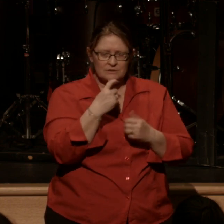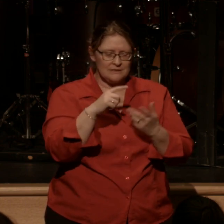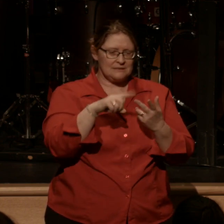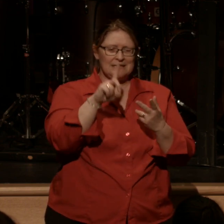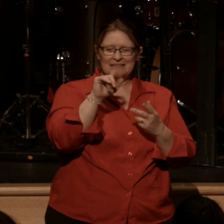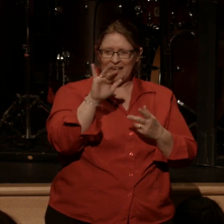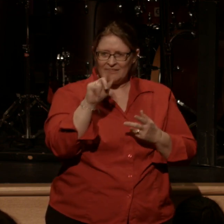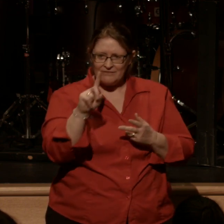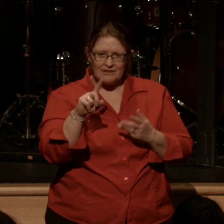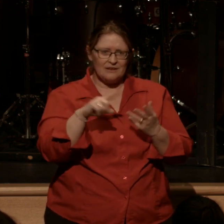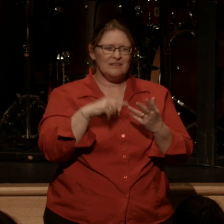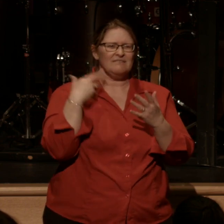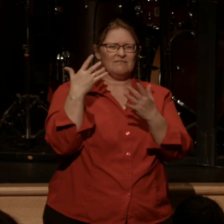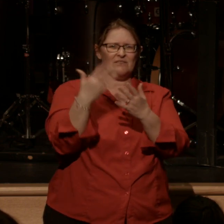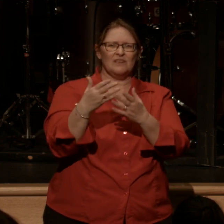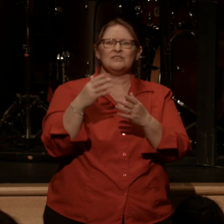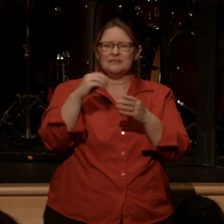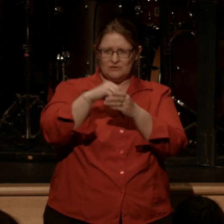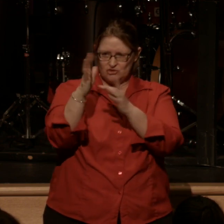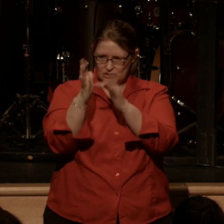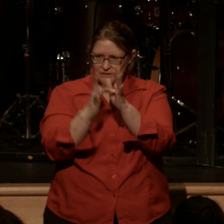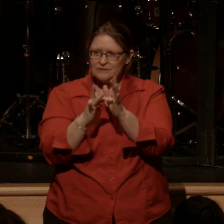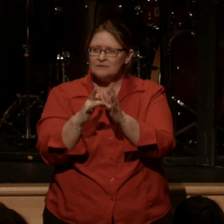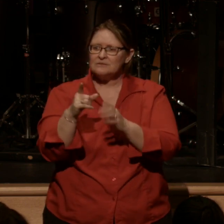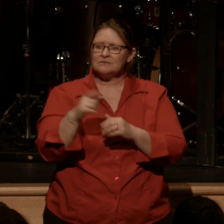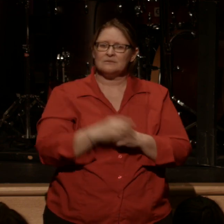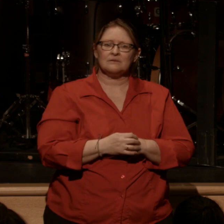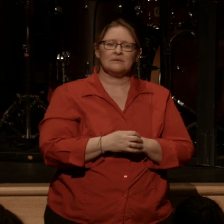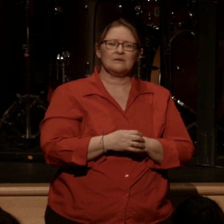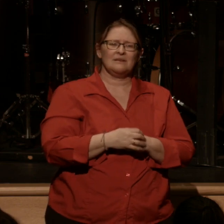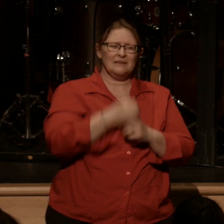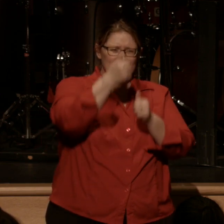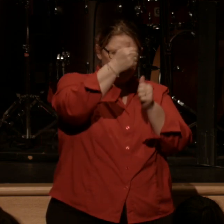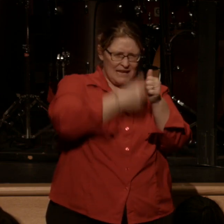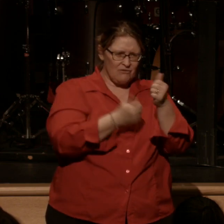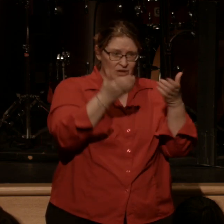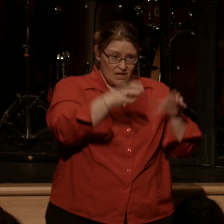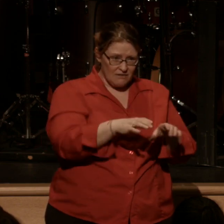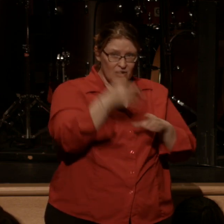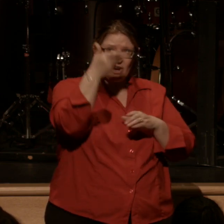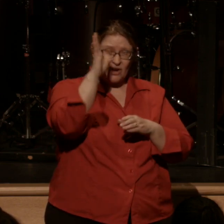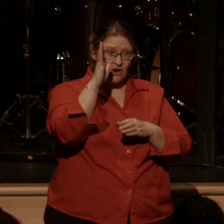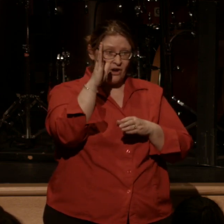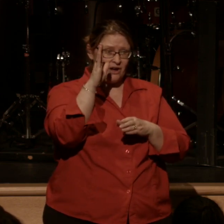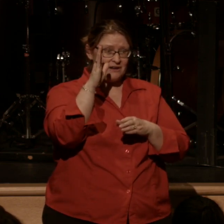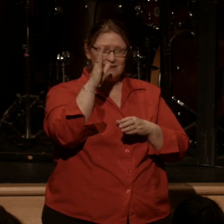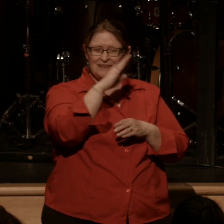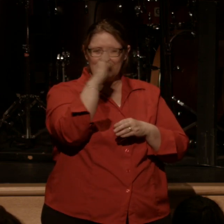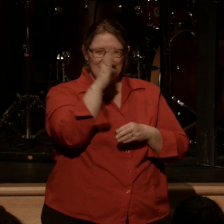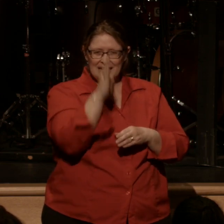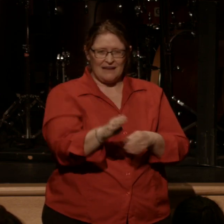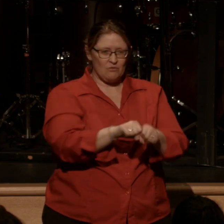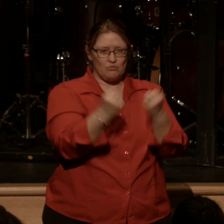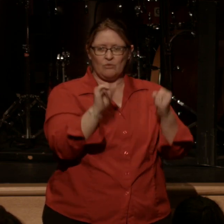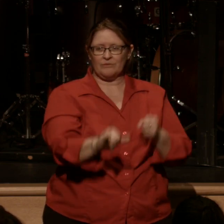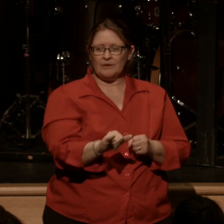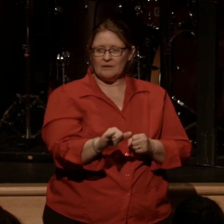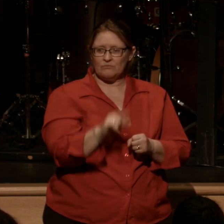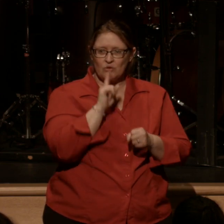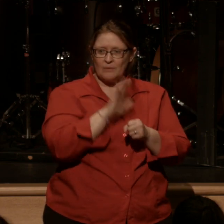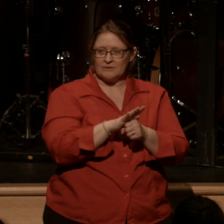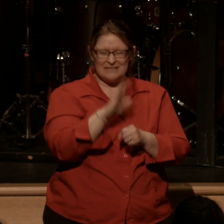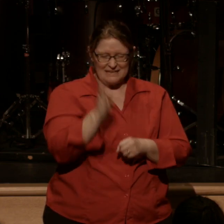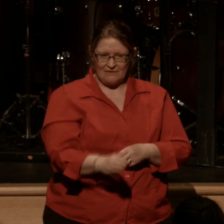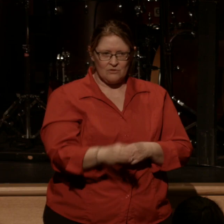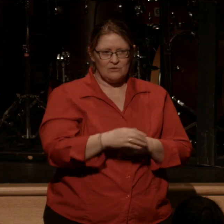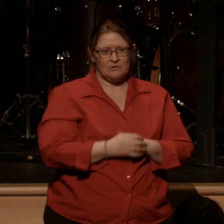and David and eventually in Jesus. And in every single covenant, God never breaks his